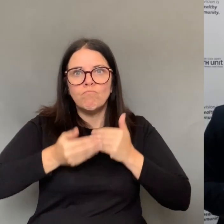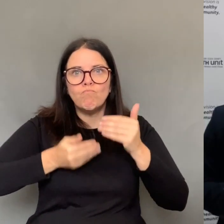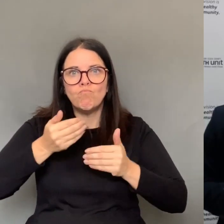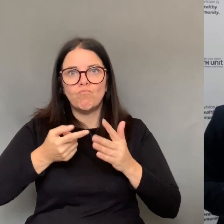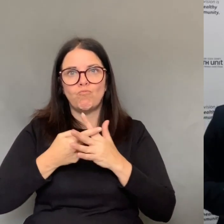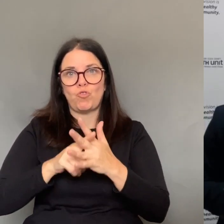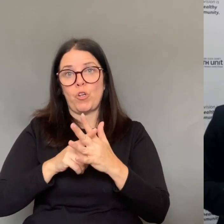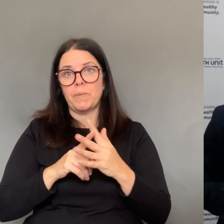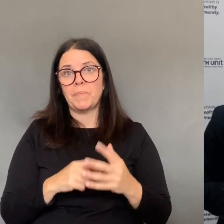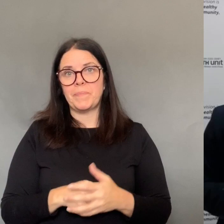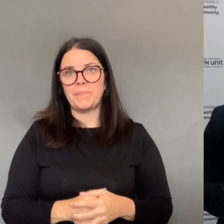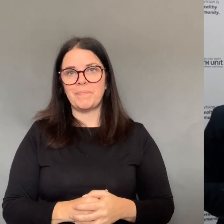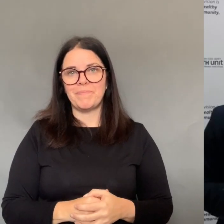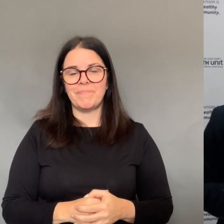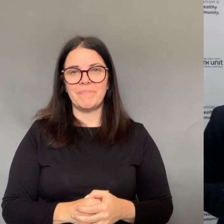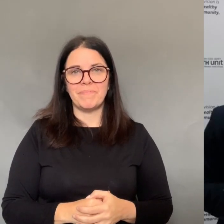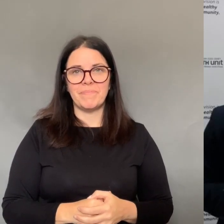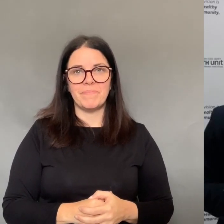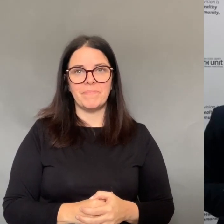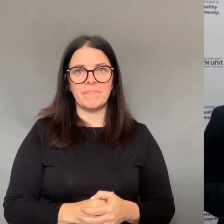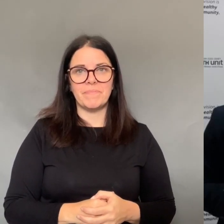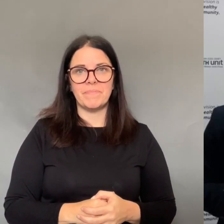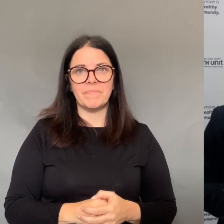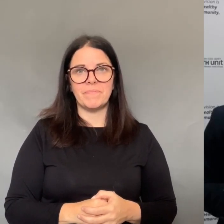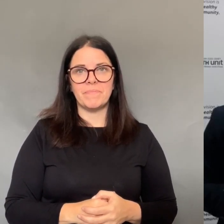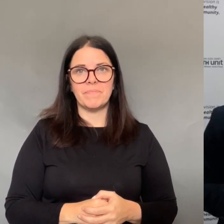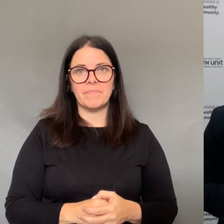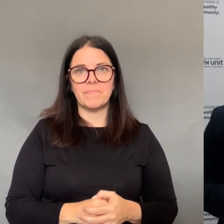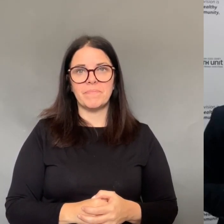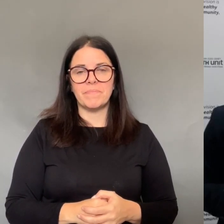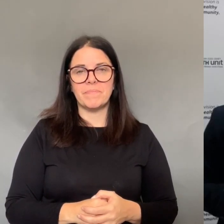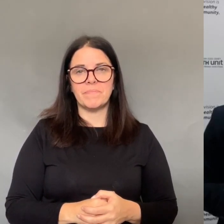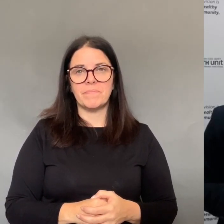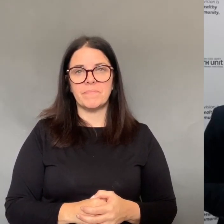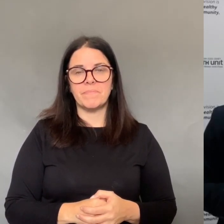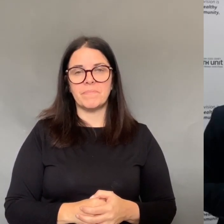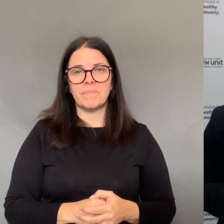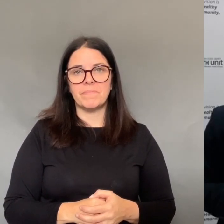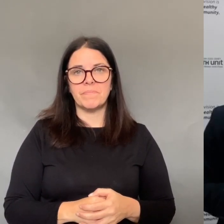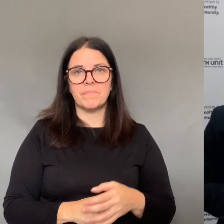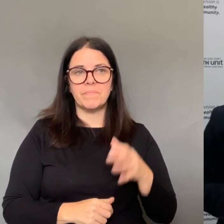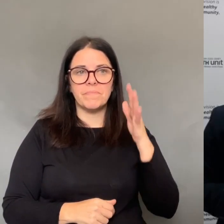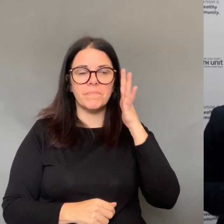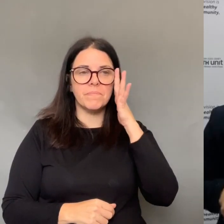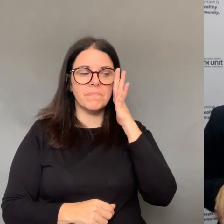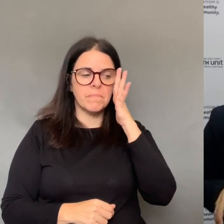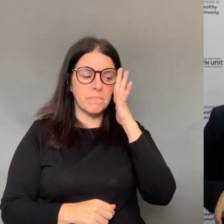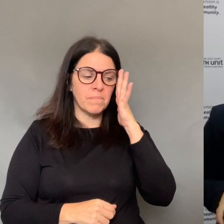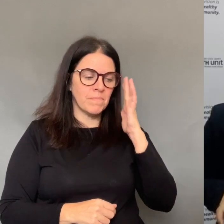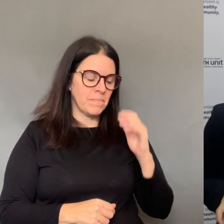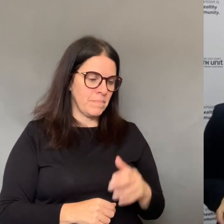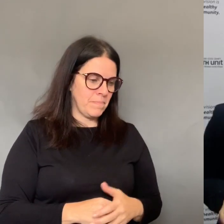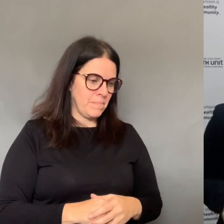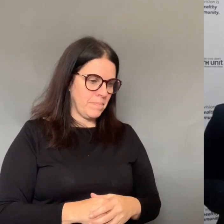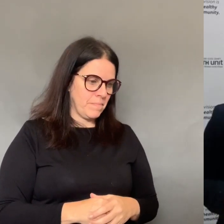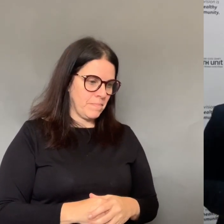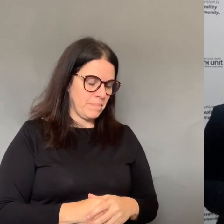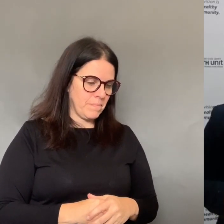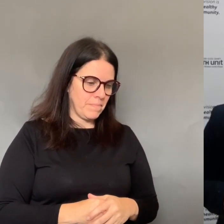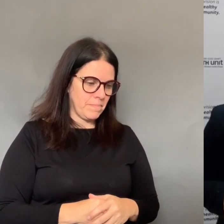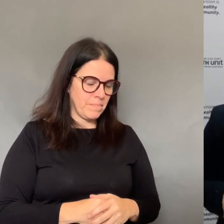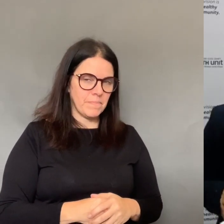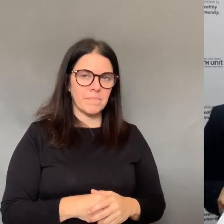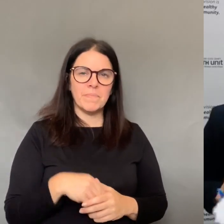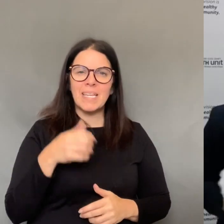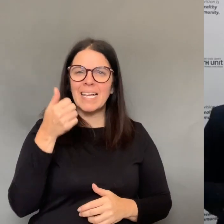The 3 most recent deaths, were those individuals, the 2 of them who were residents of long-term care? All 3 of them were